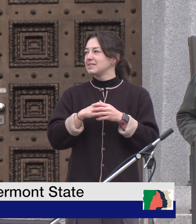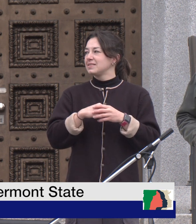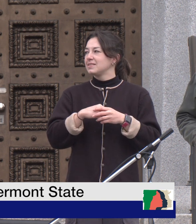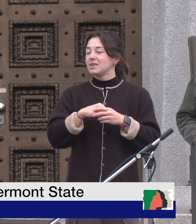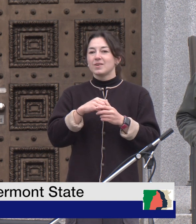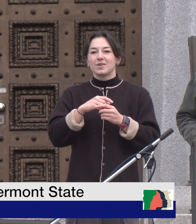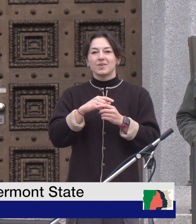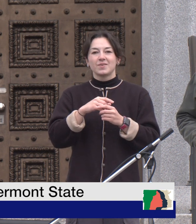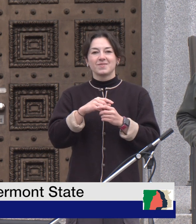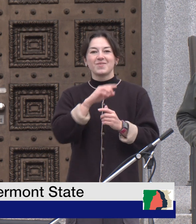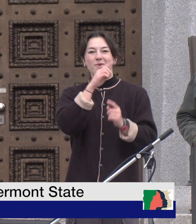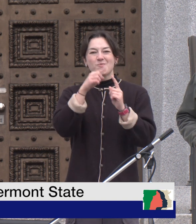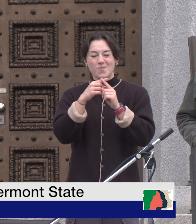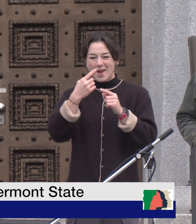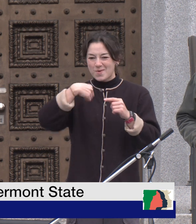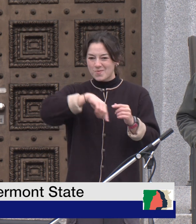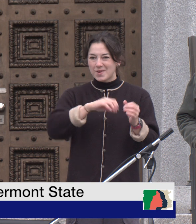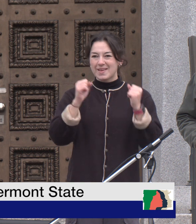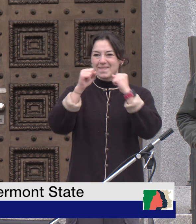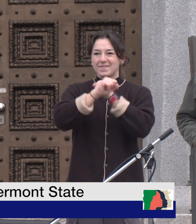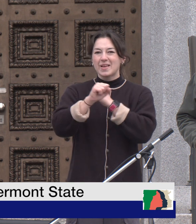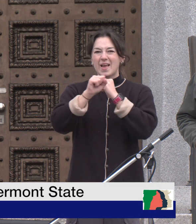When we fight,